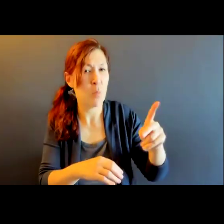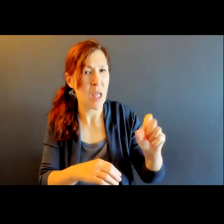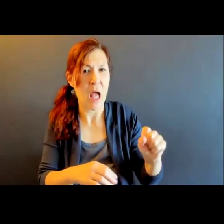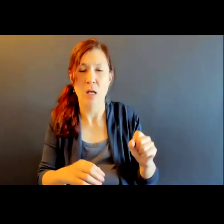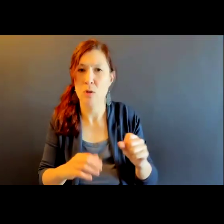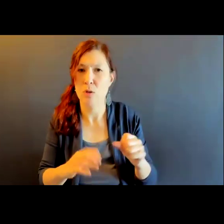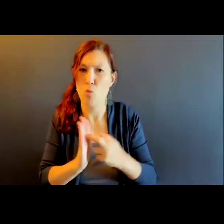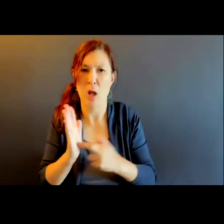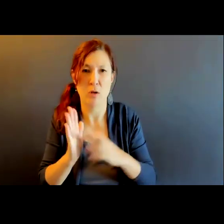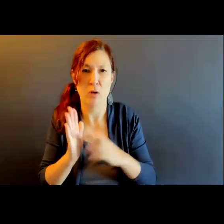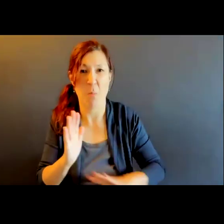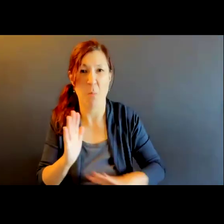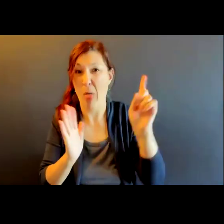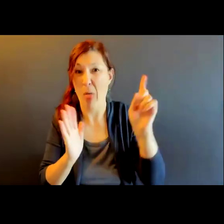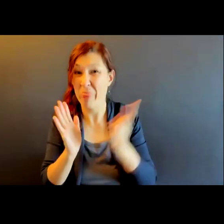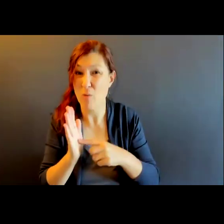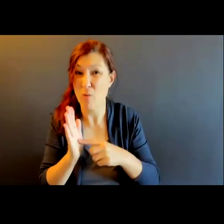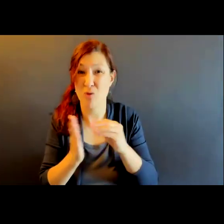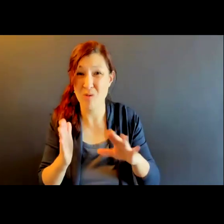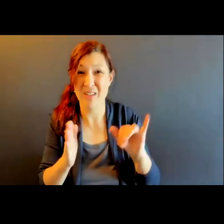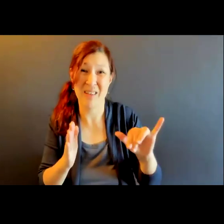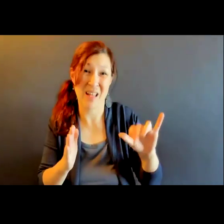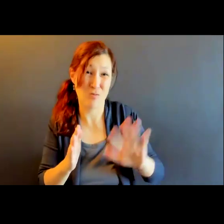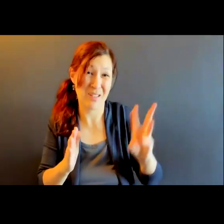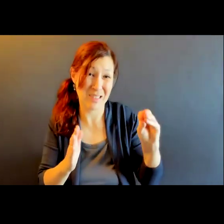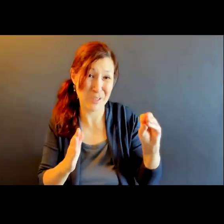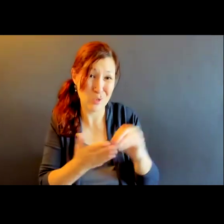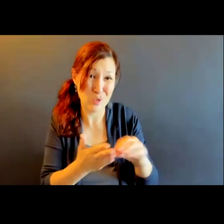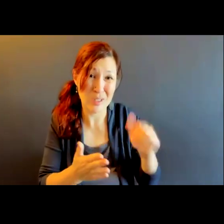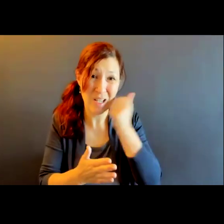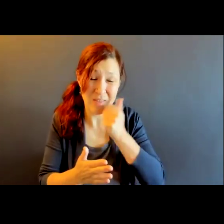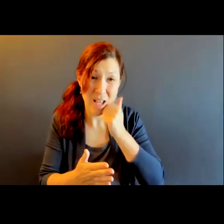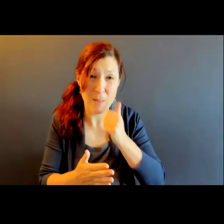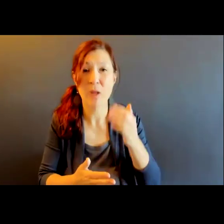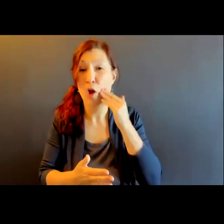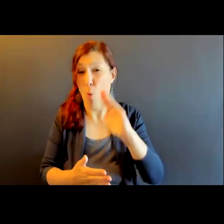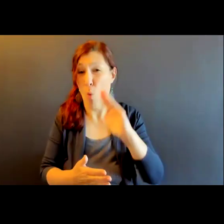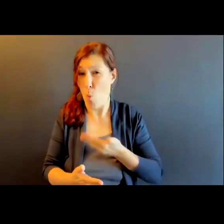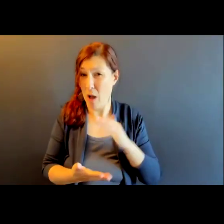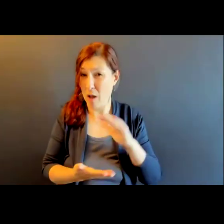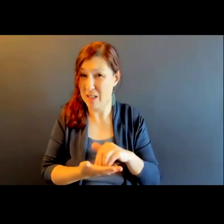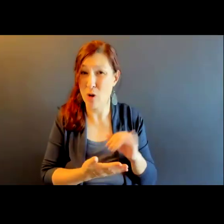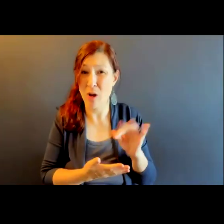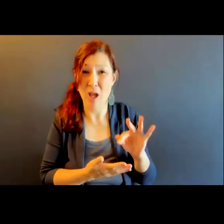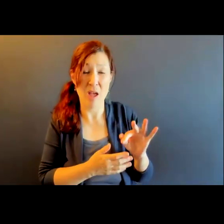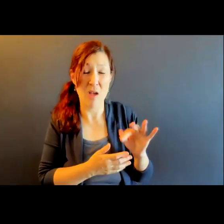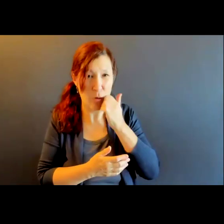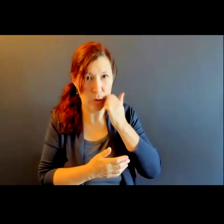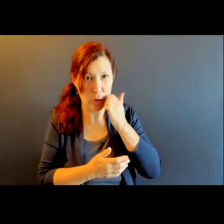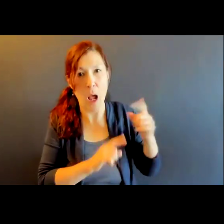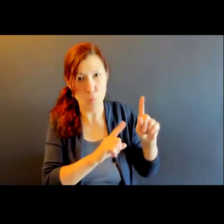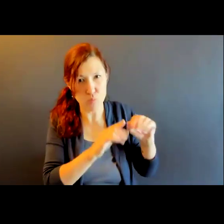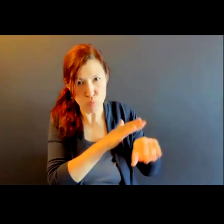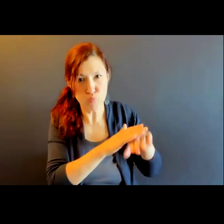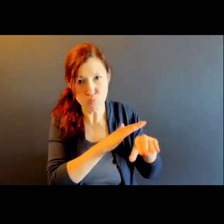which is an average of about 60 students a day. In our welcome center, if you go there each day, as I usually do, it's